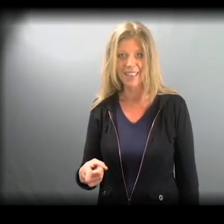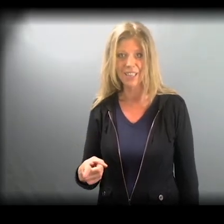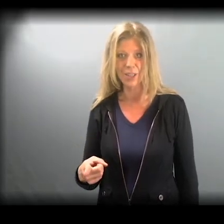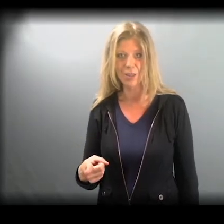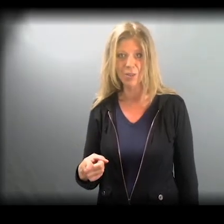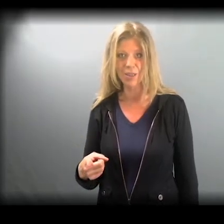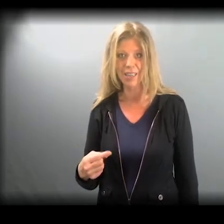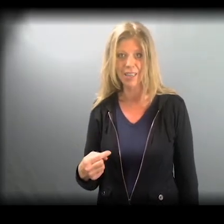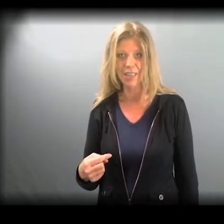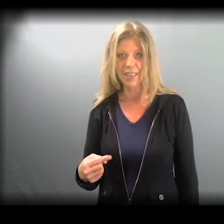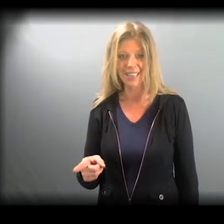Two.